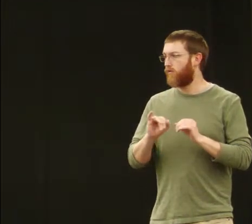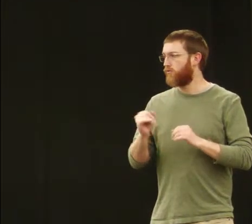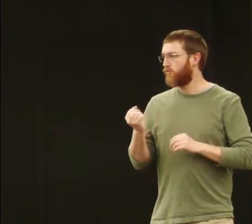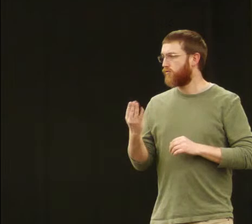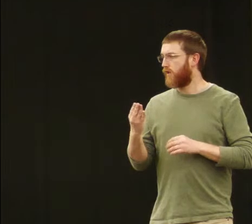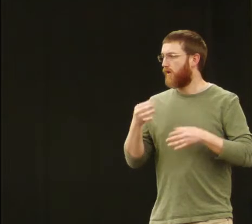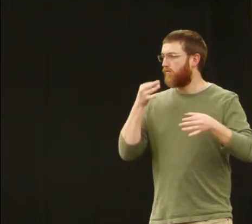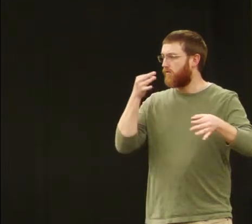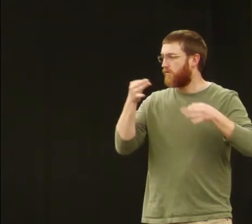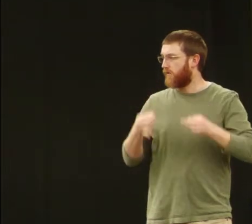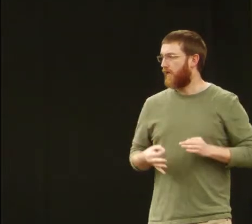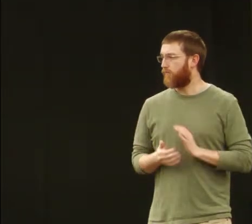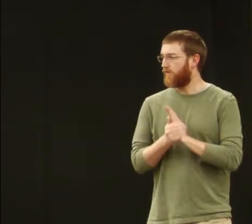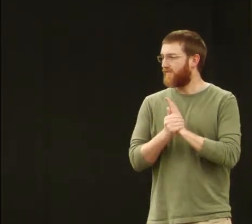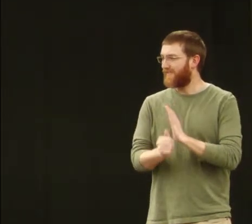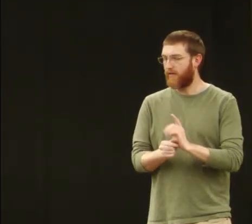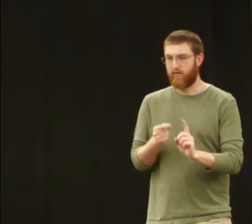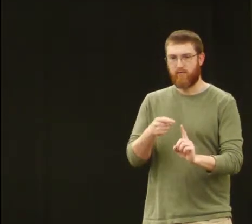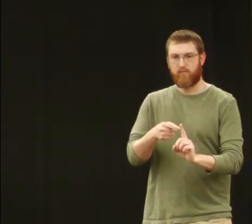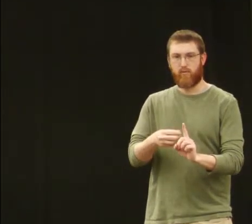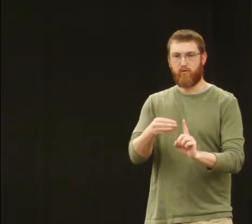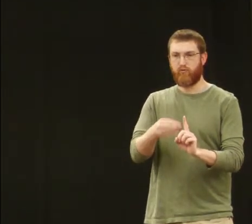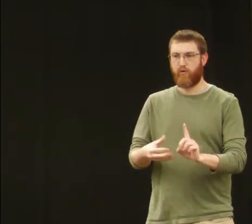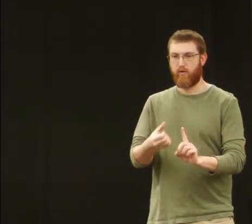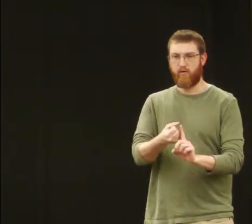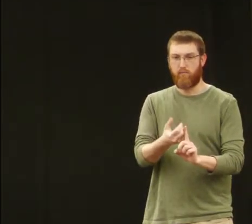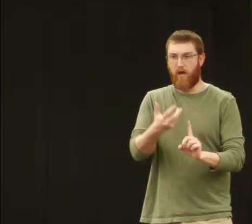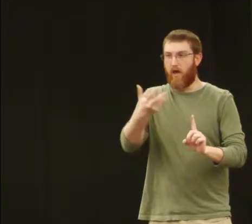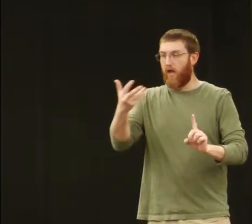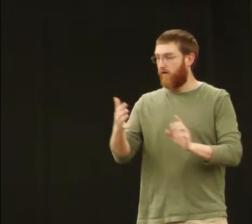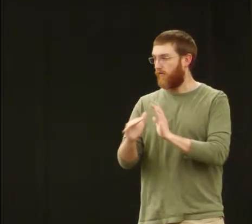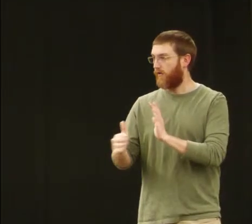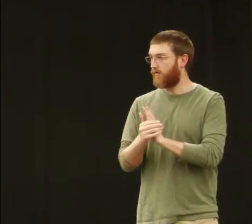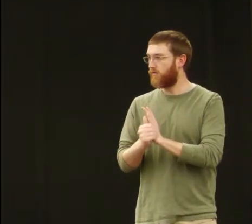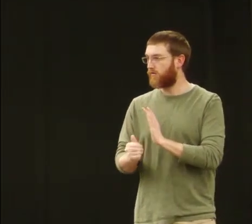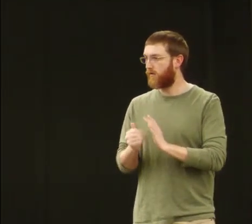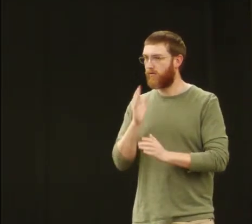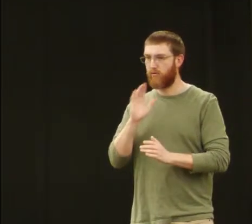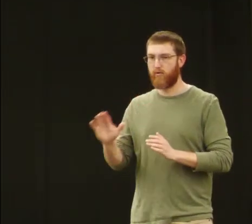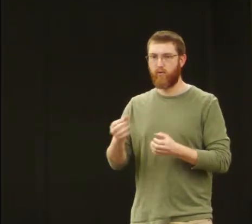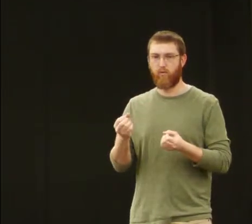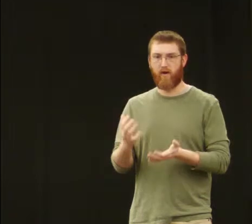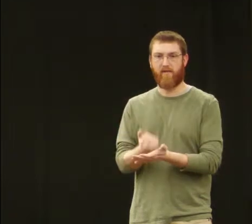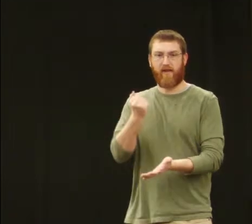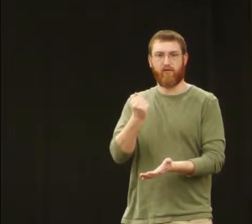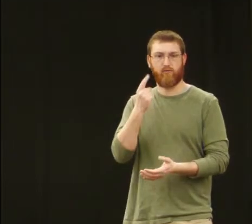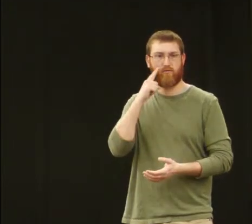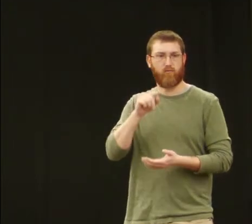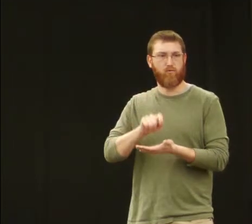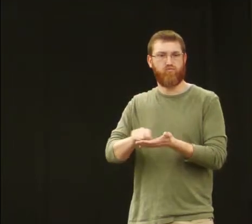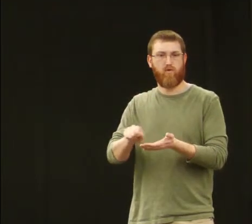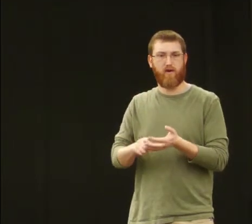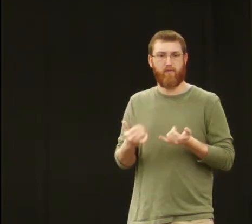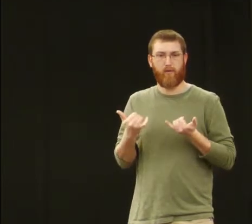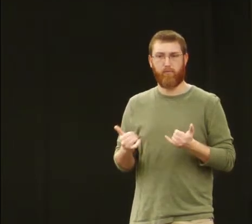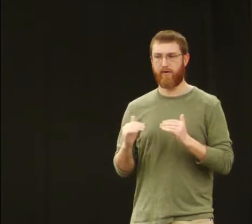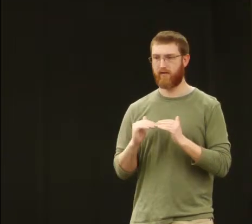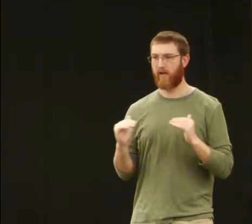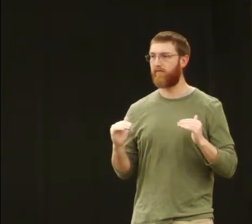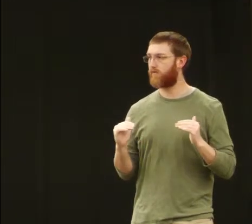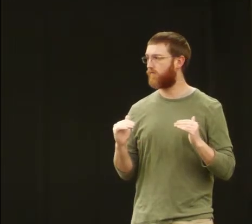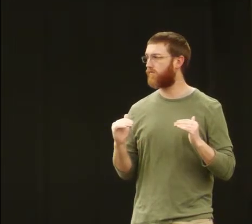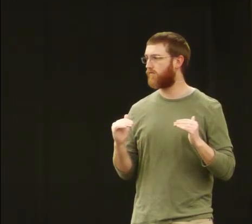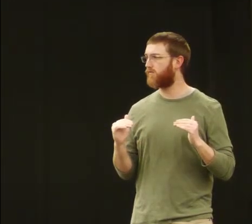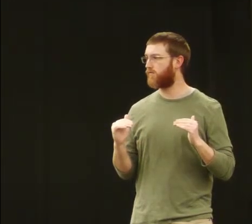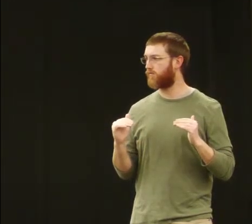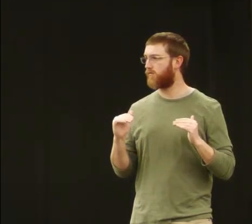skills of an individual student is really going to be to your advantage when you're writing that present level. So know that that